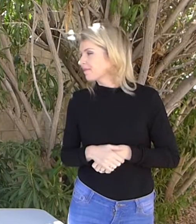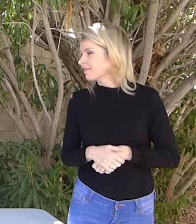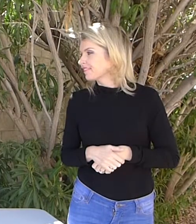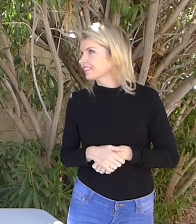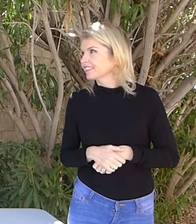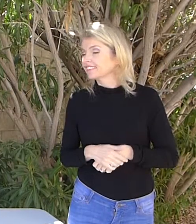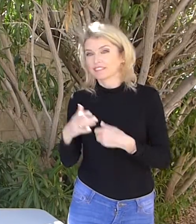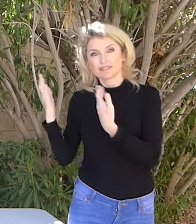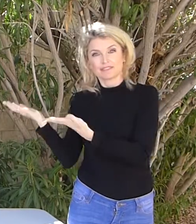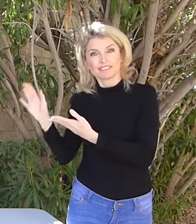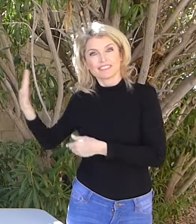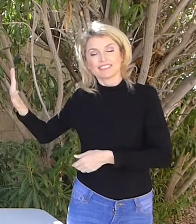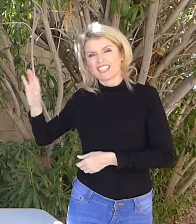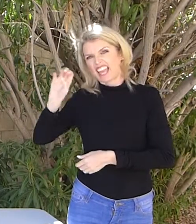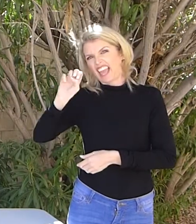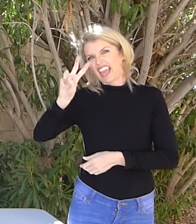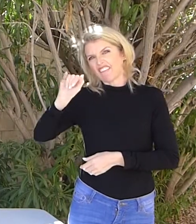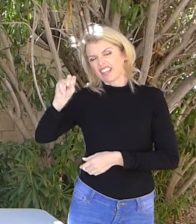So there's Evan's,